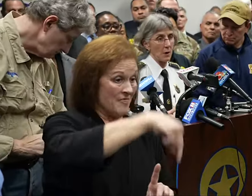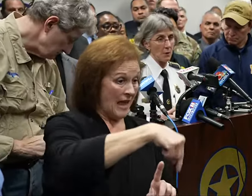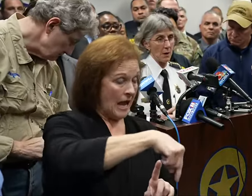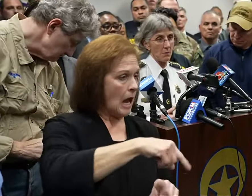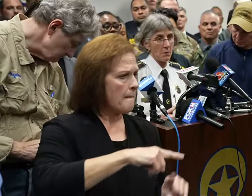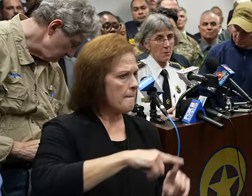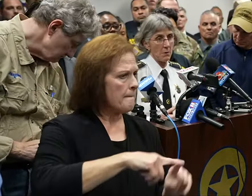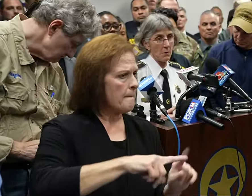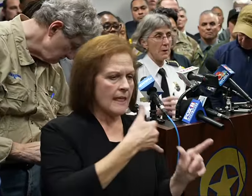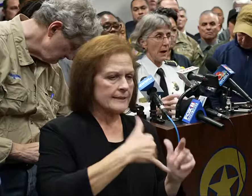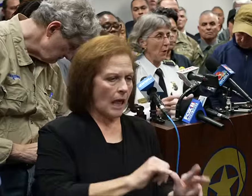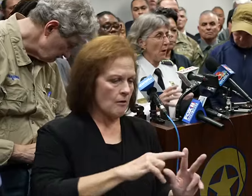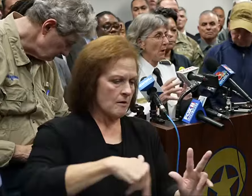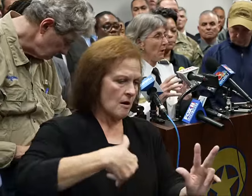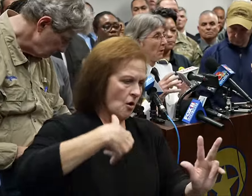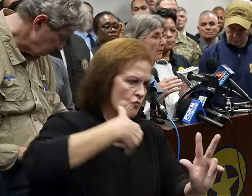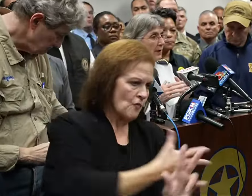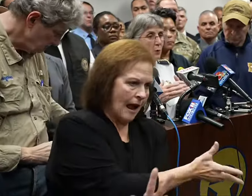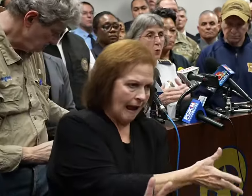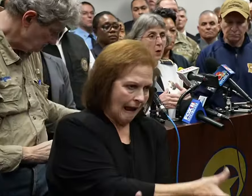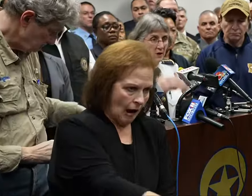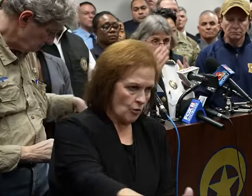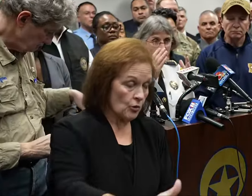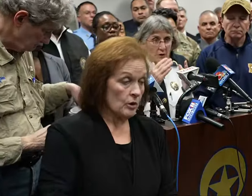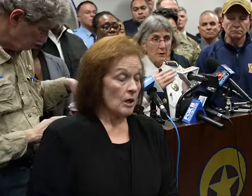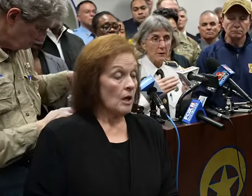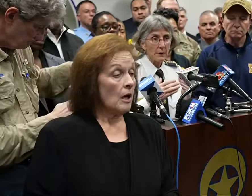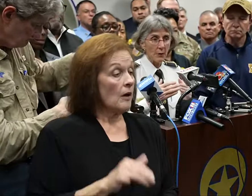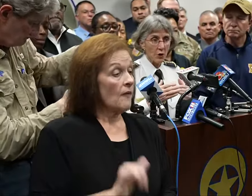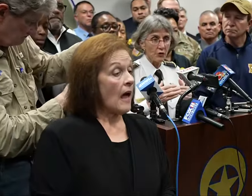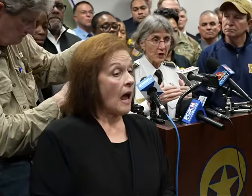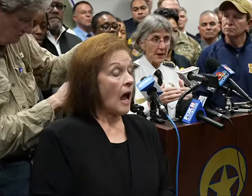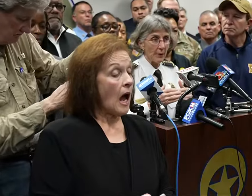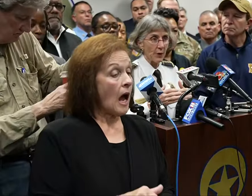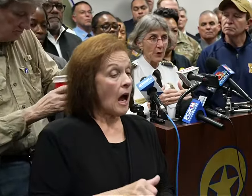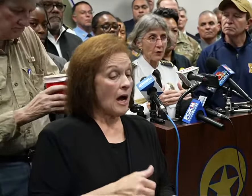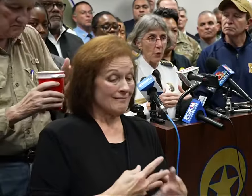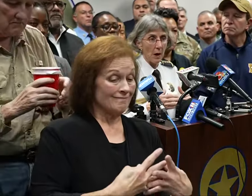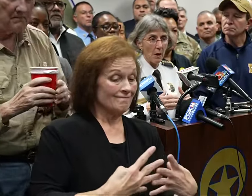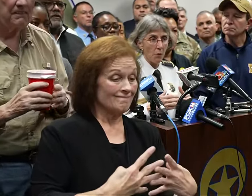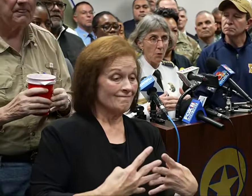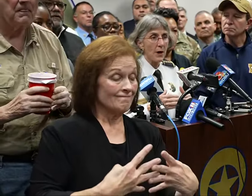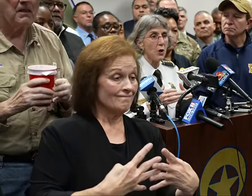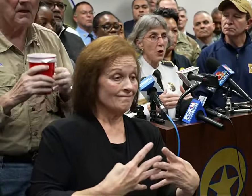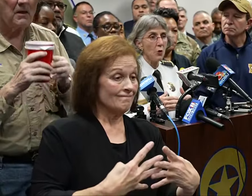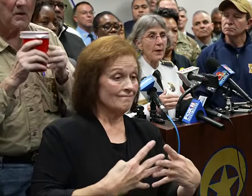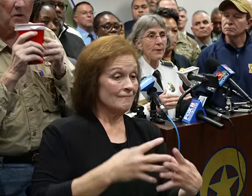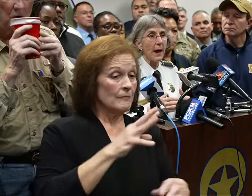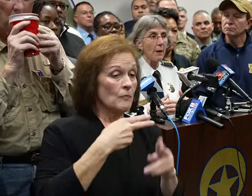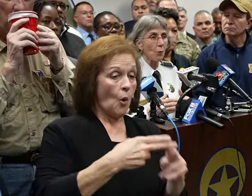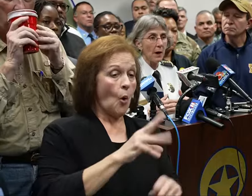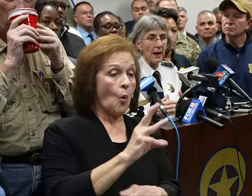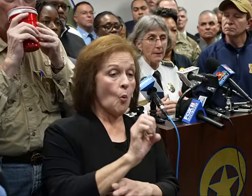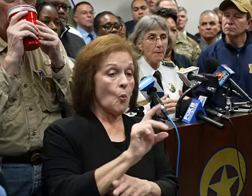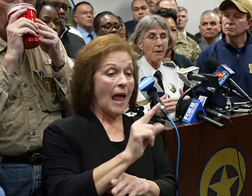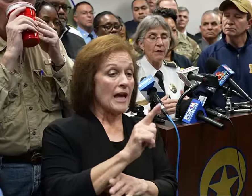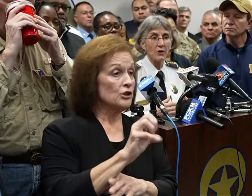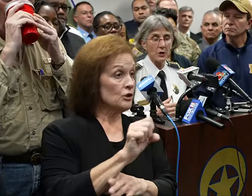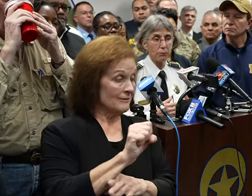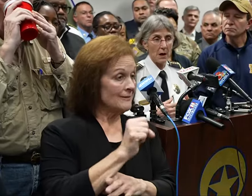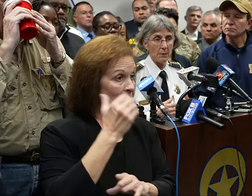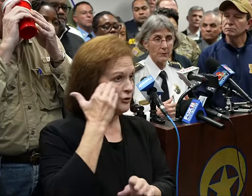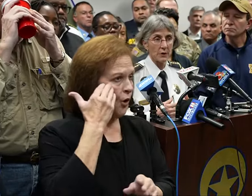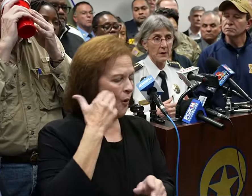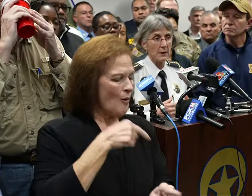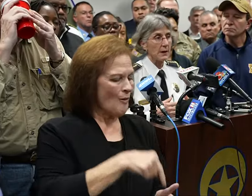still got around. Now, the wedges that you see out there as well, we knew that that had